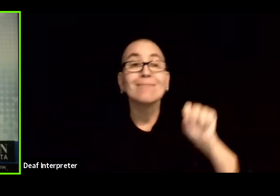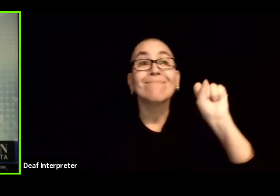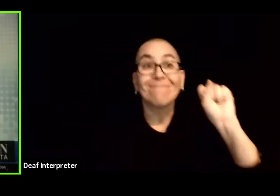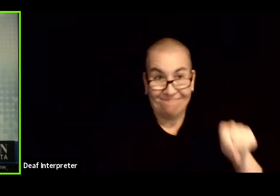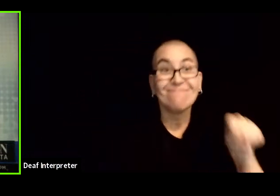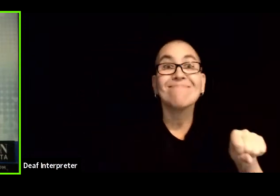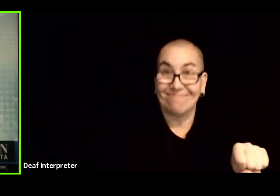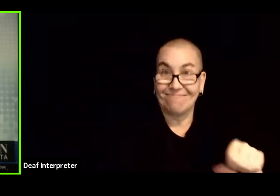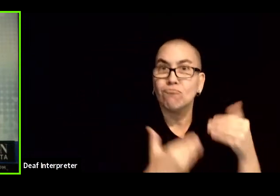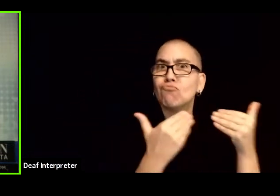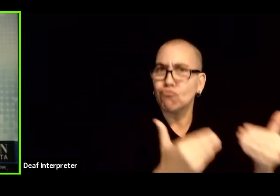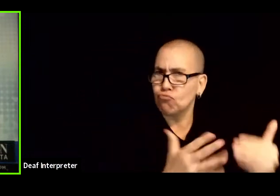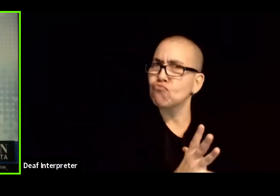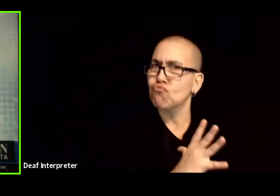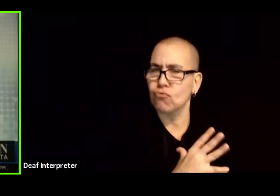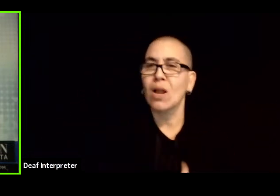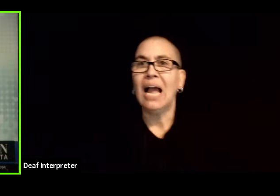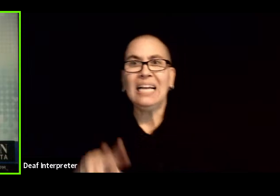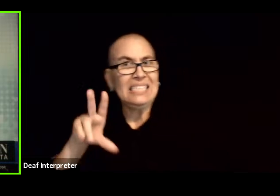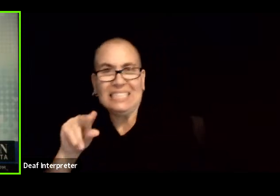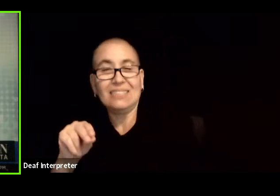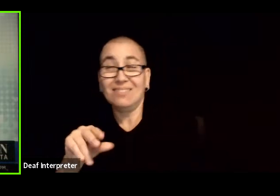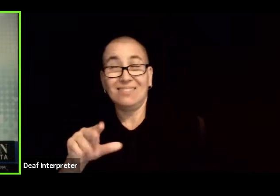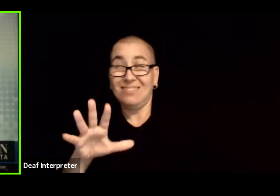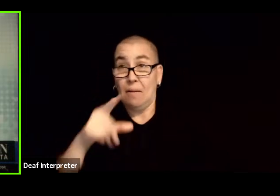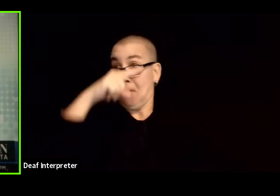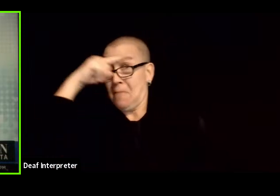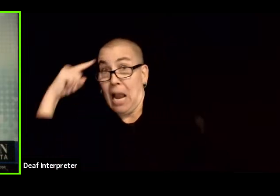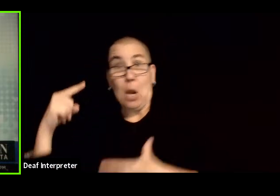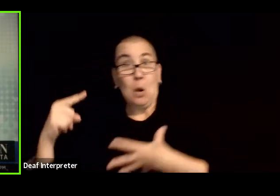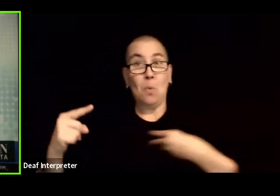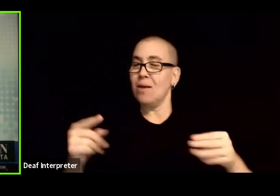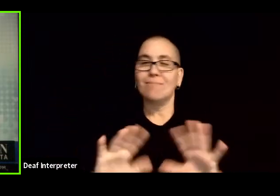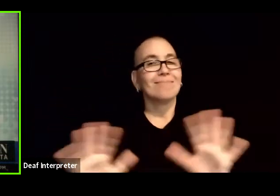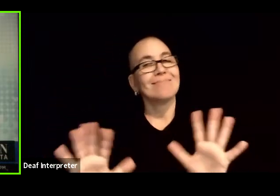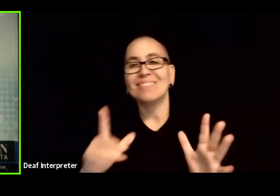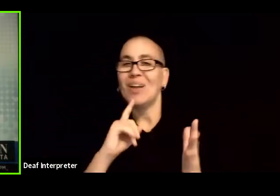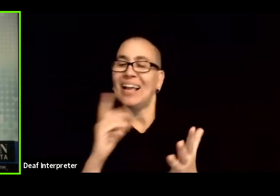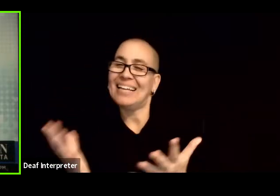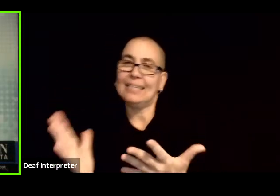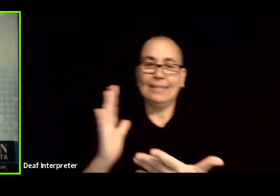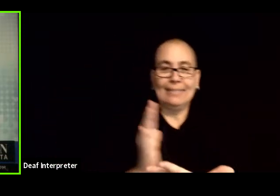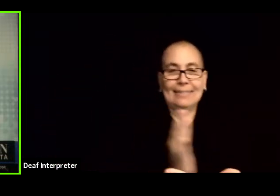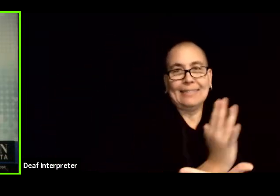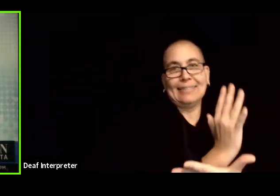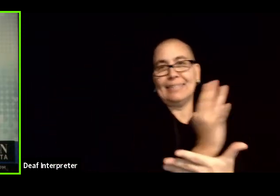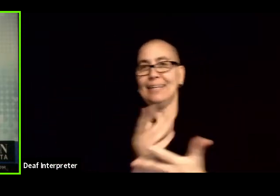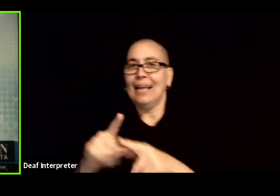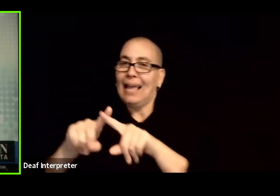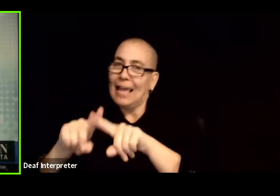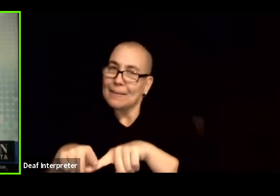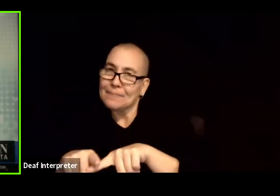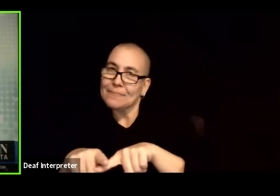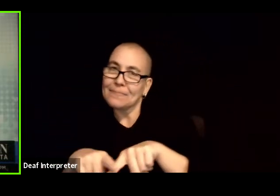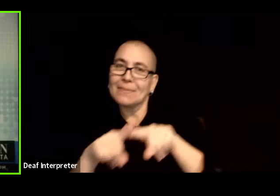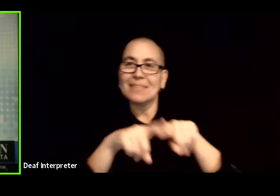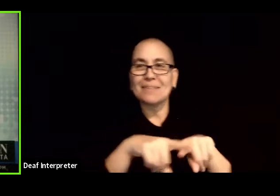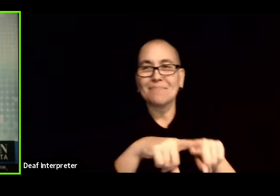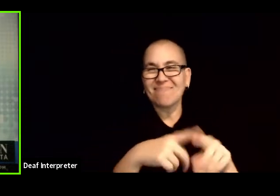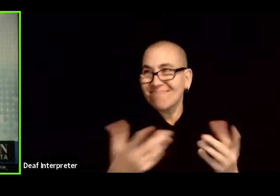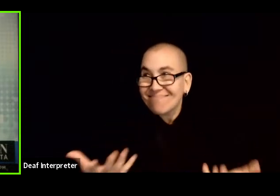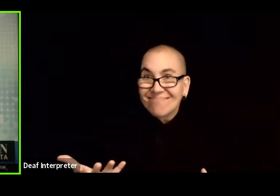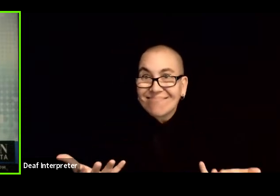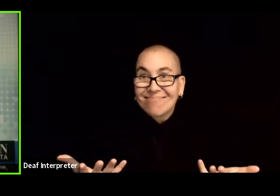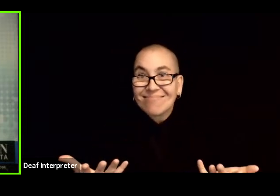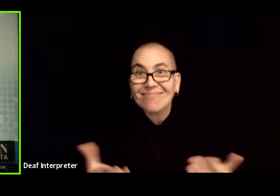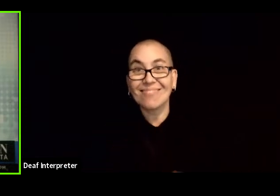outlines things according to risk, because as we know, unless we stay in our rooms all day, there is some level of risk